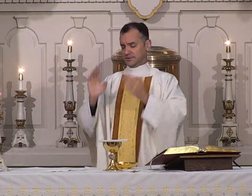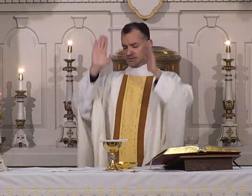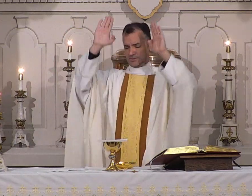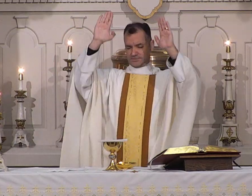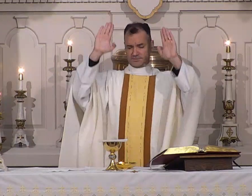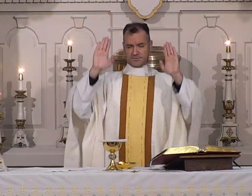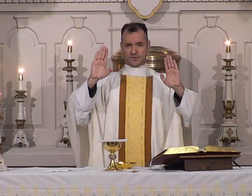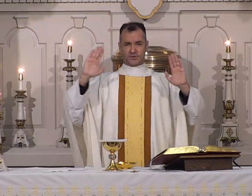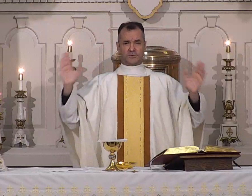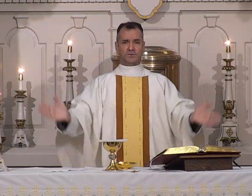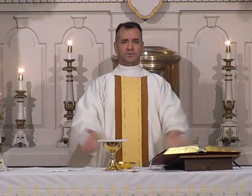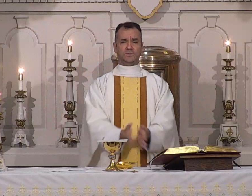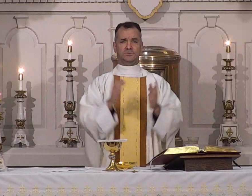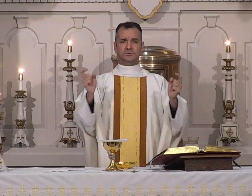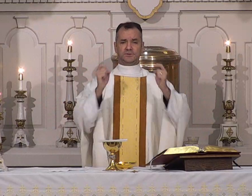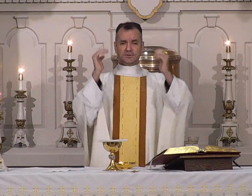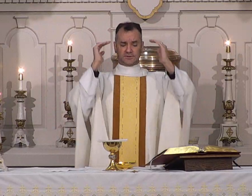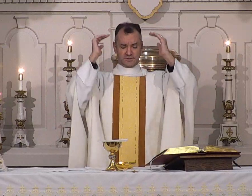highest.